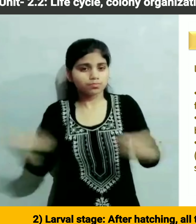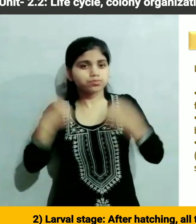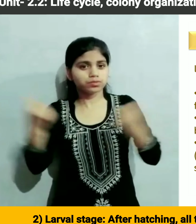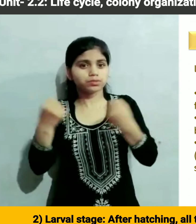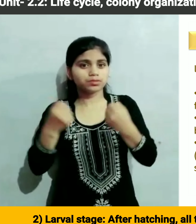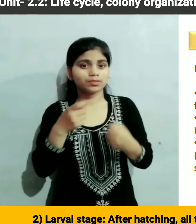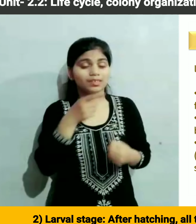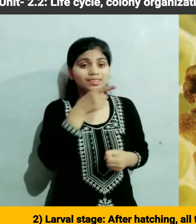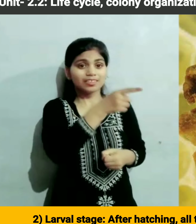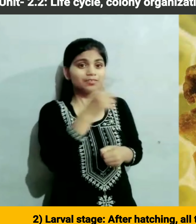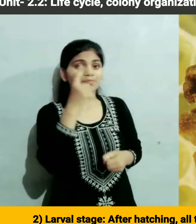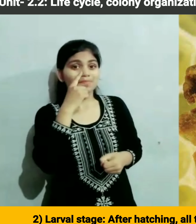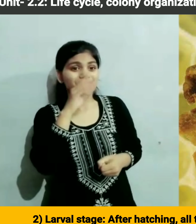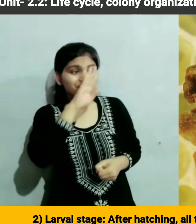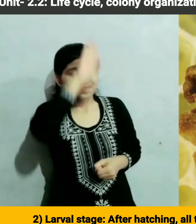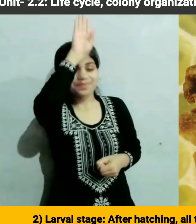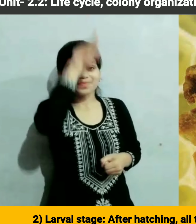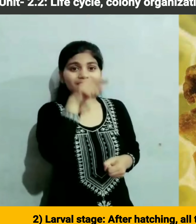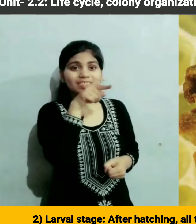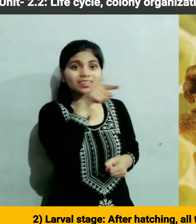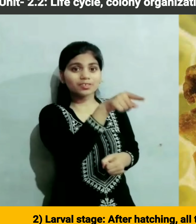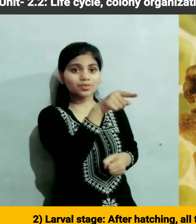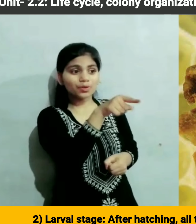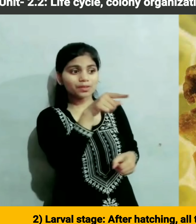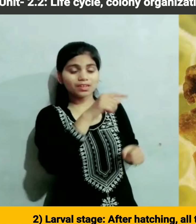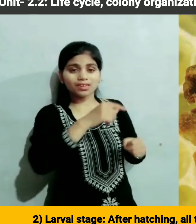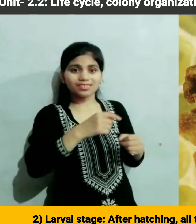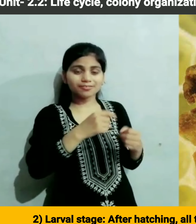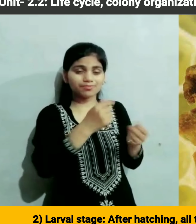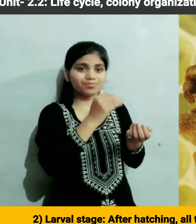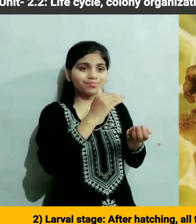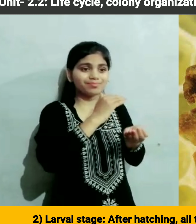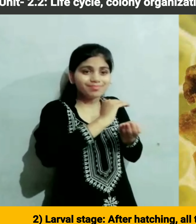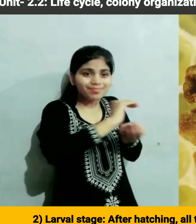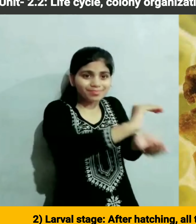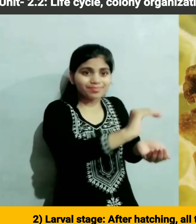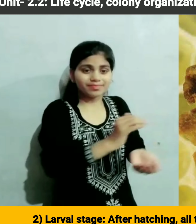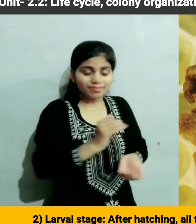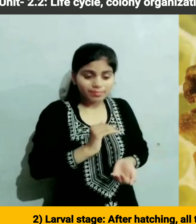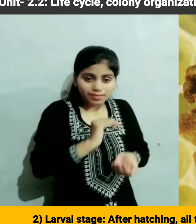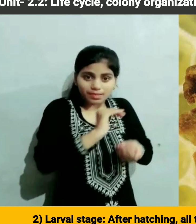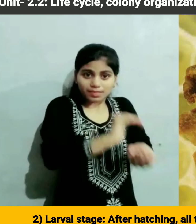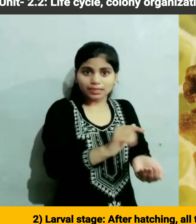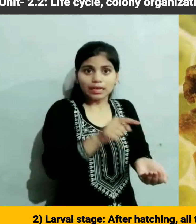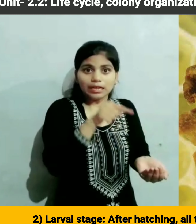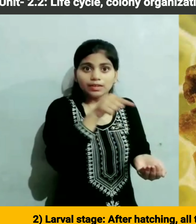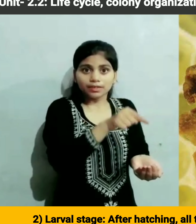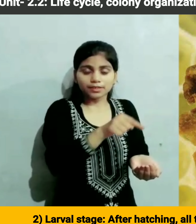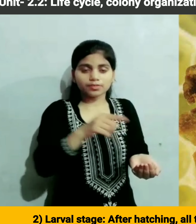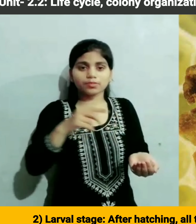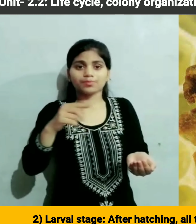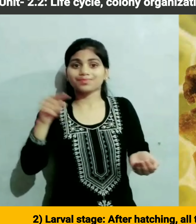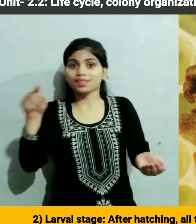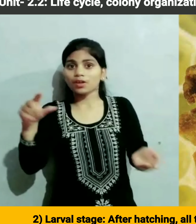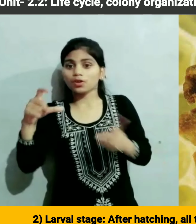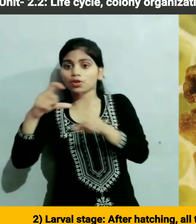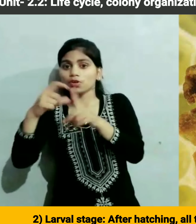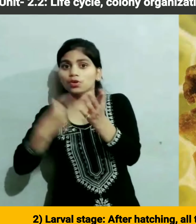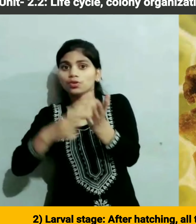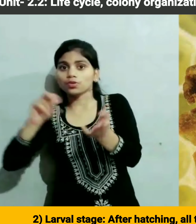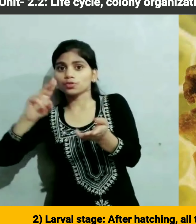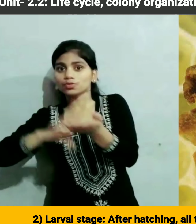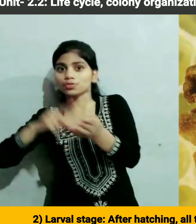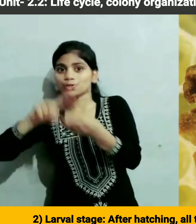thereafter on nectar and pollen, whereas the larva in the queen cell is